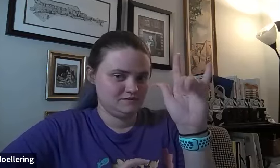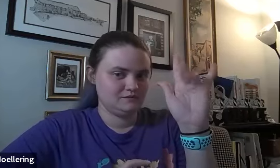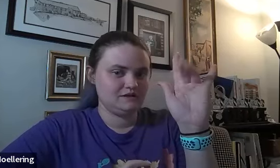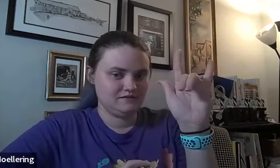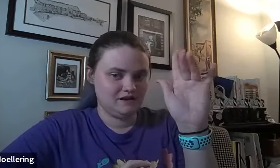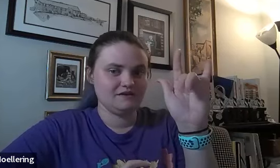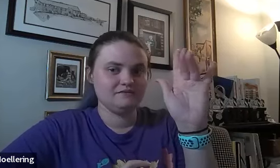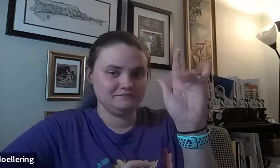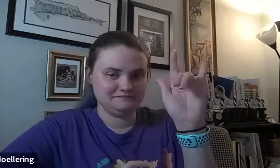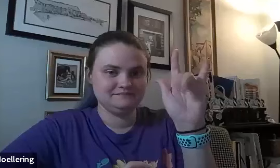25.